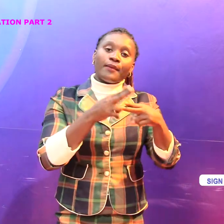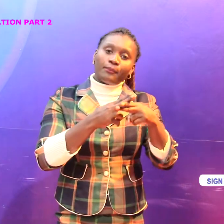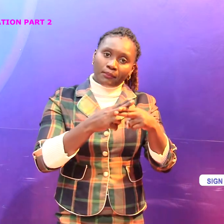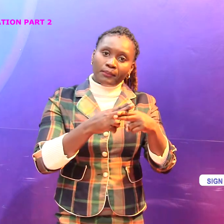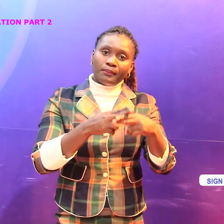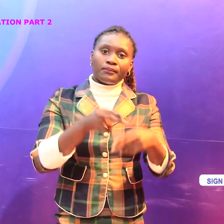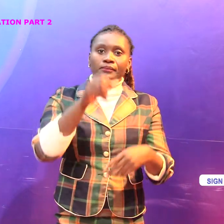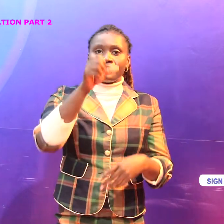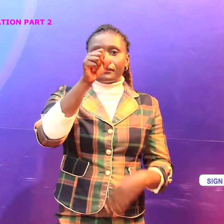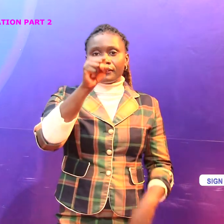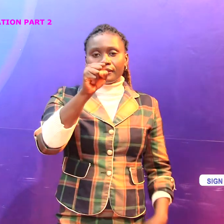name,